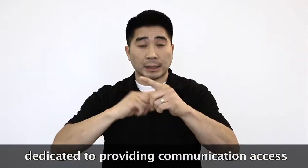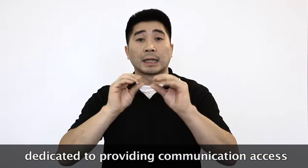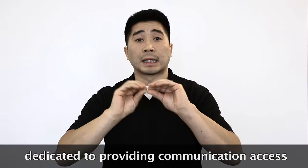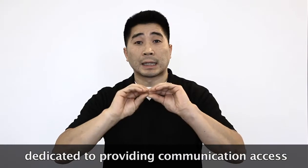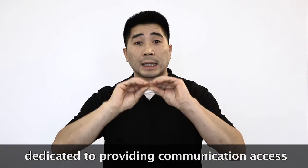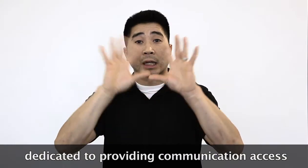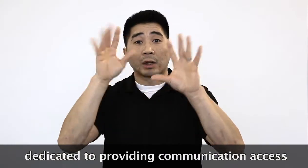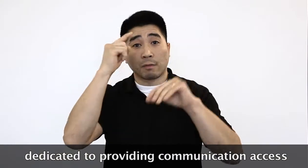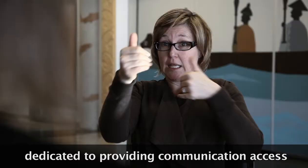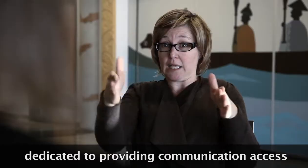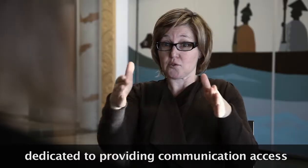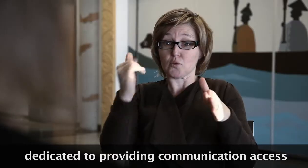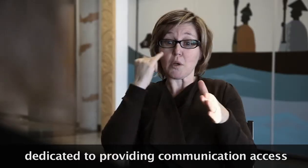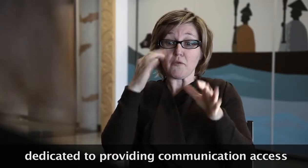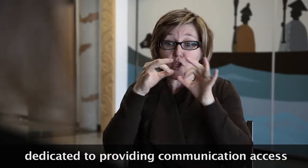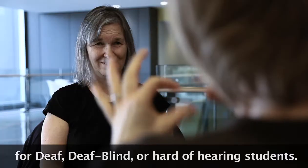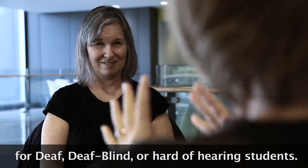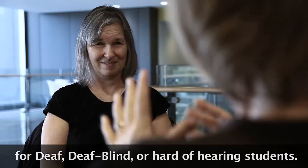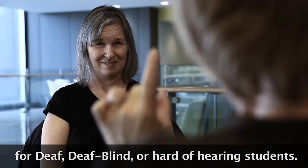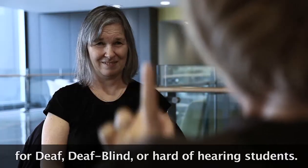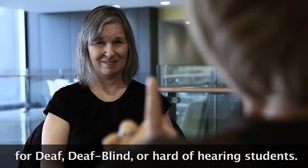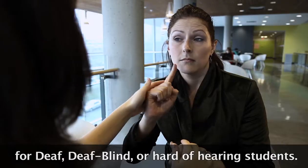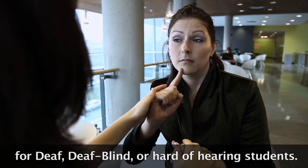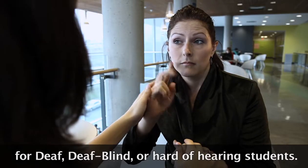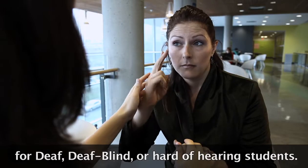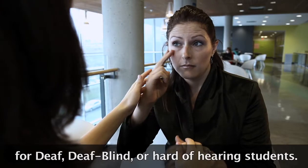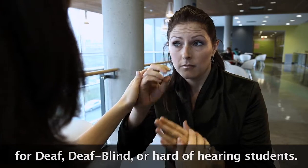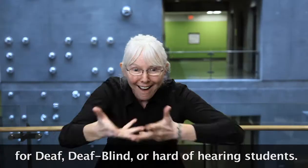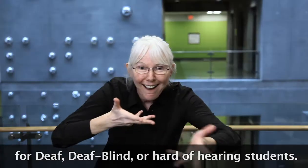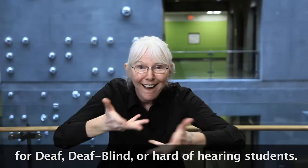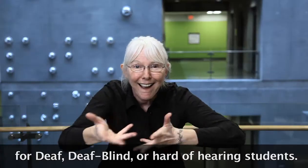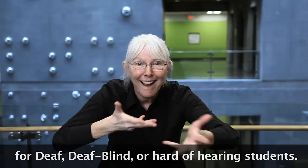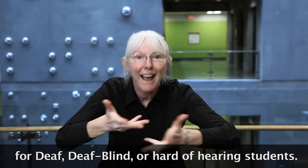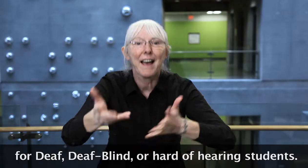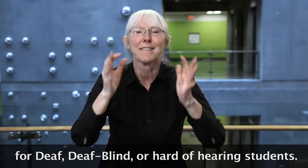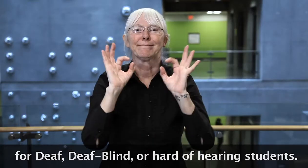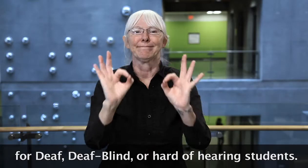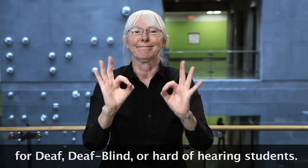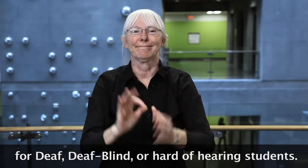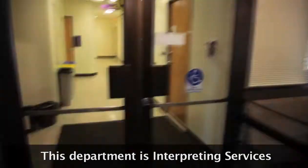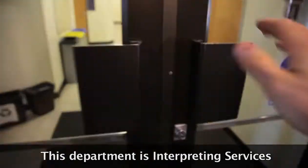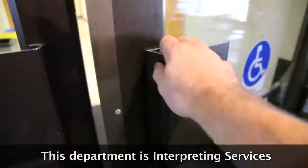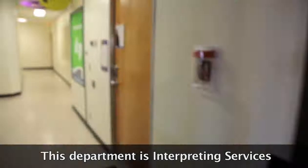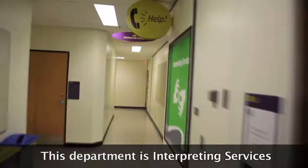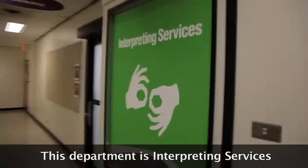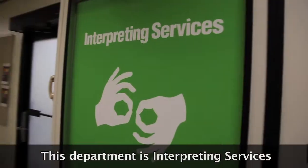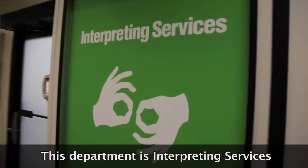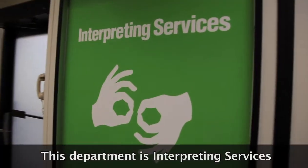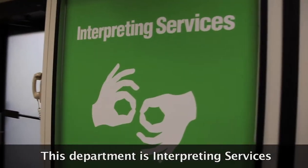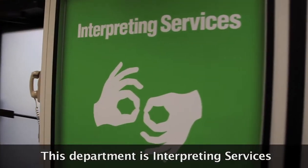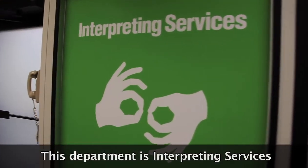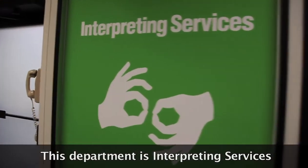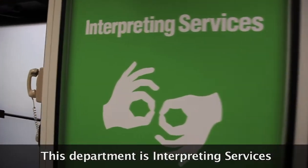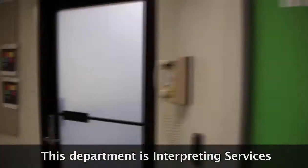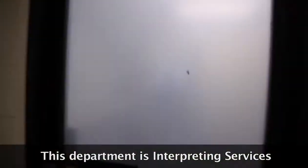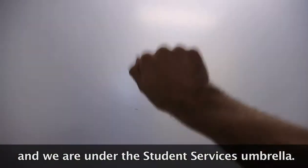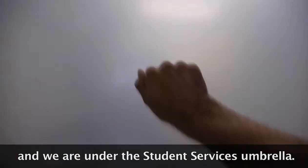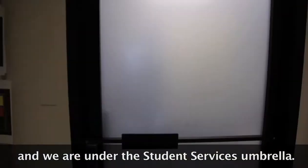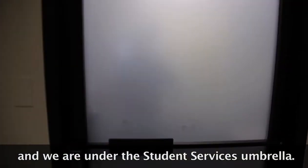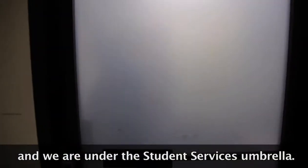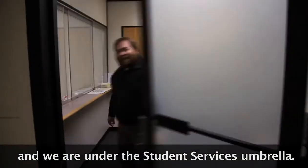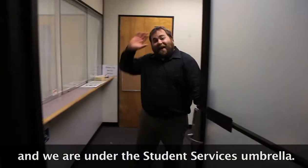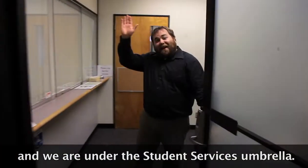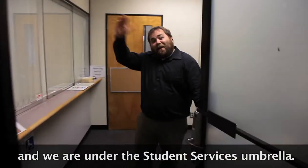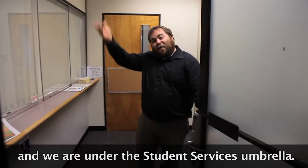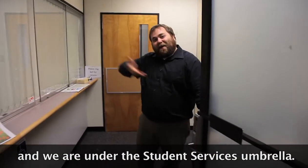dedicated to providing communication access for deaf, deafblind, or hard of hearing students. This department is Interpreting Services, and